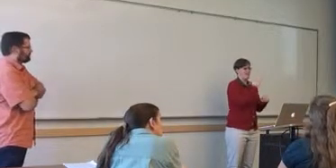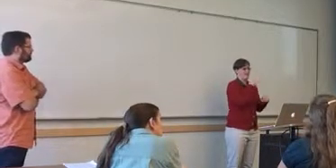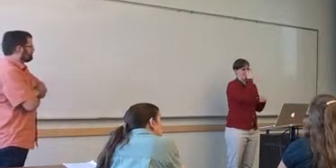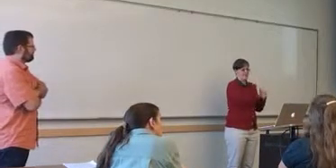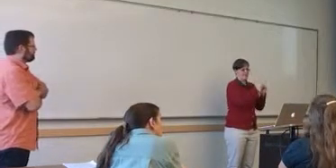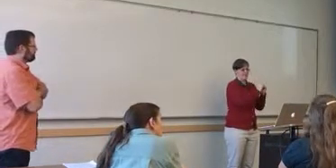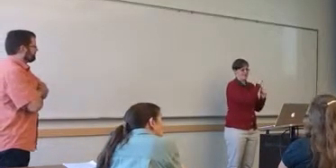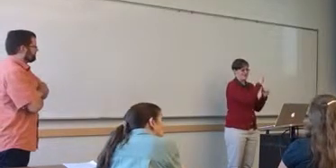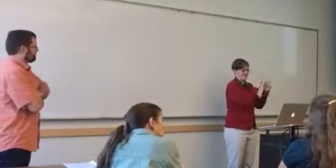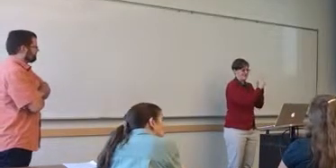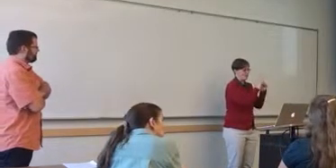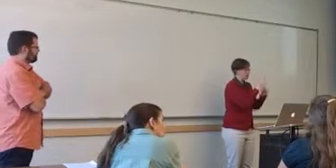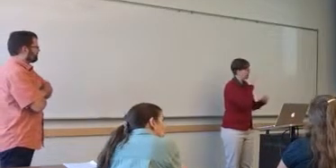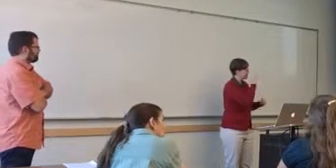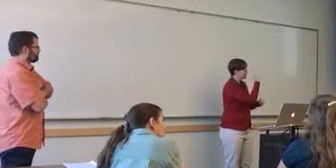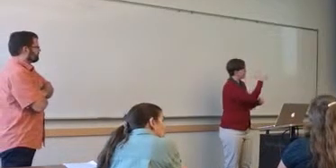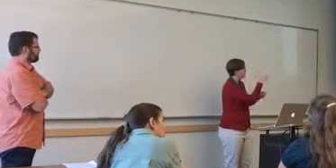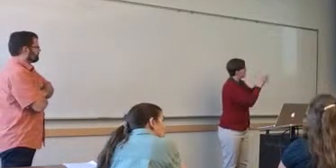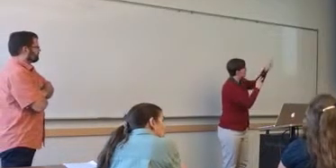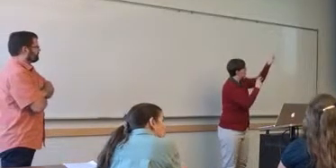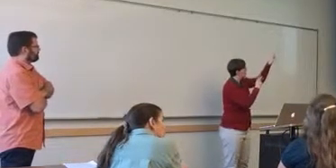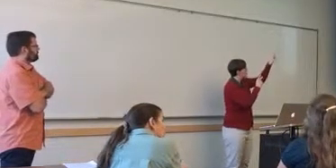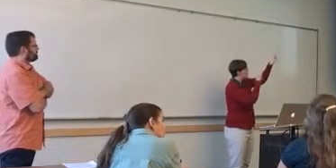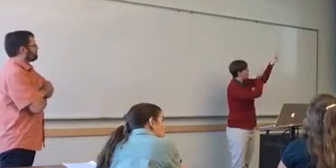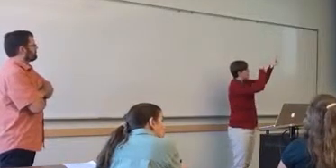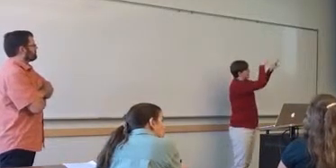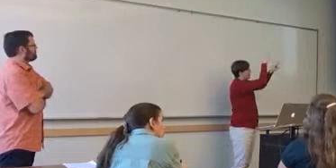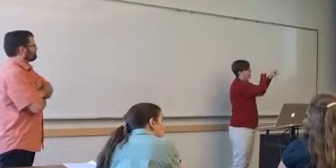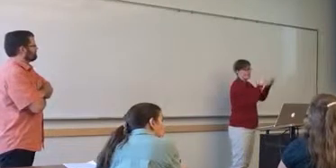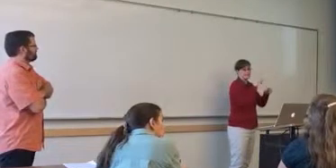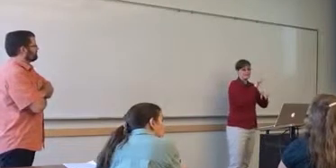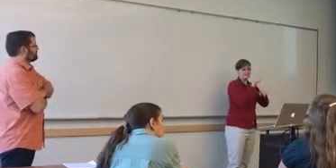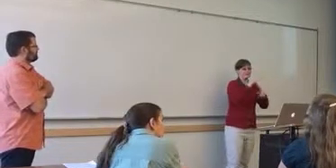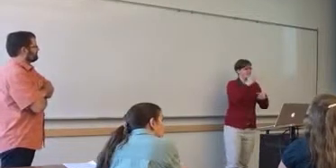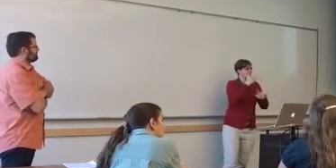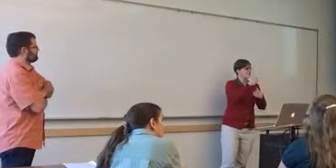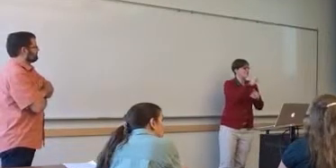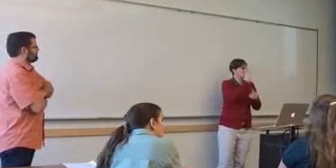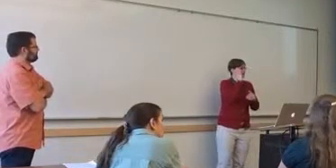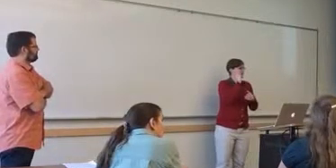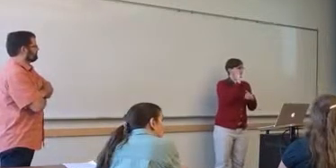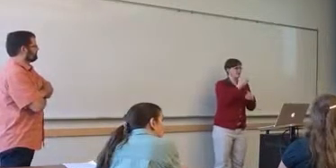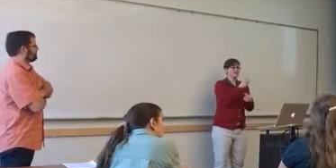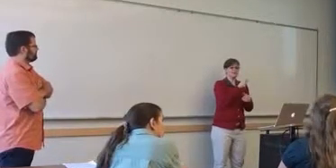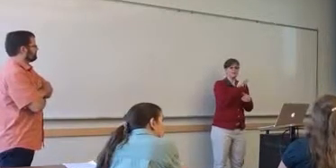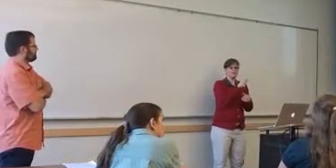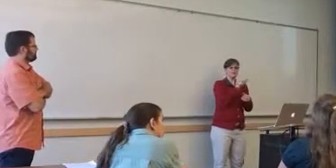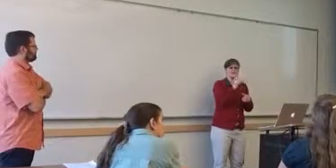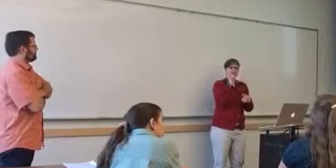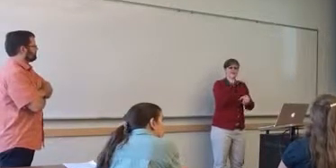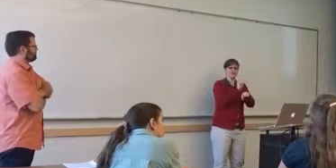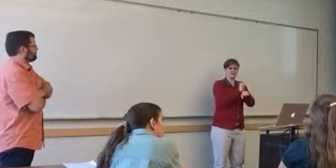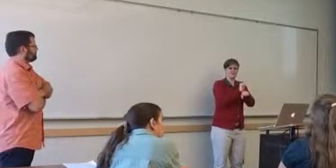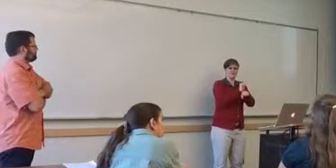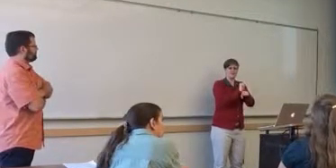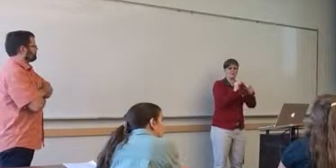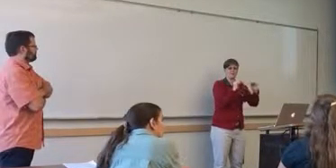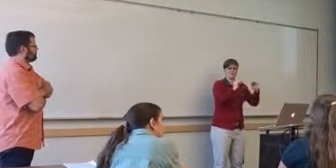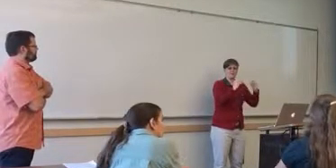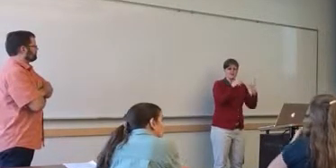was in college. So go ahead and do this. It's a dialogue between a deaf colleague and a Stokey.